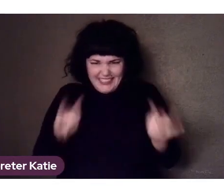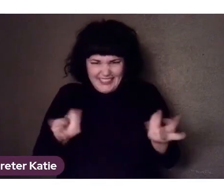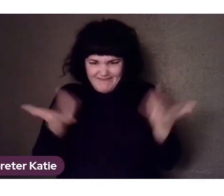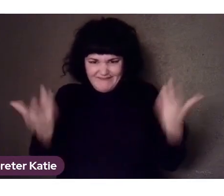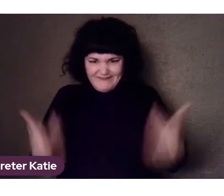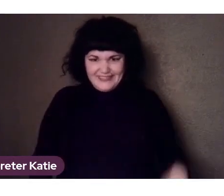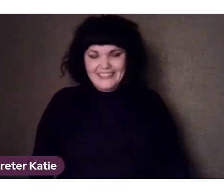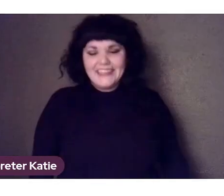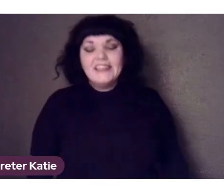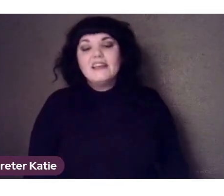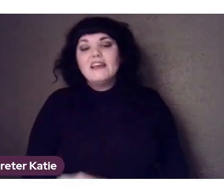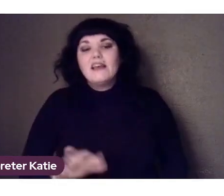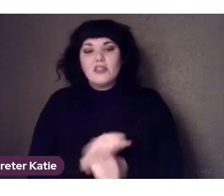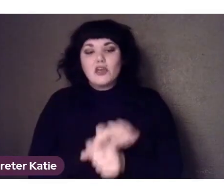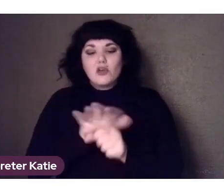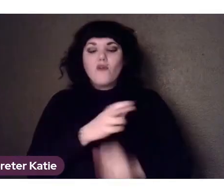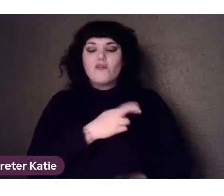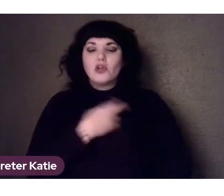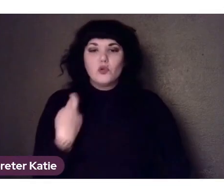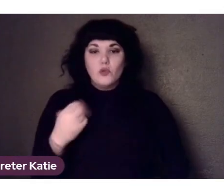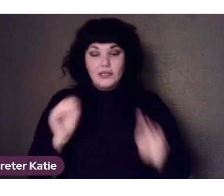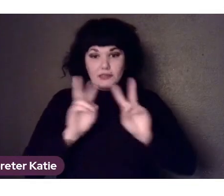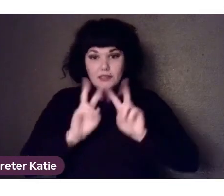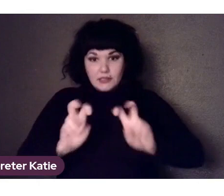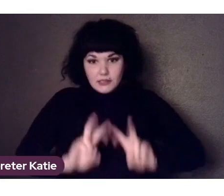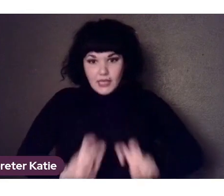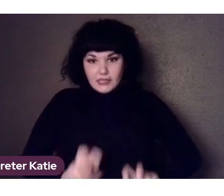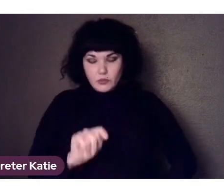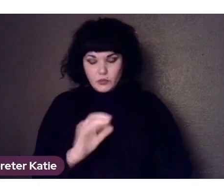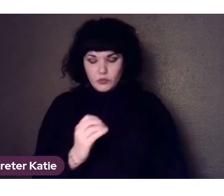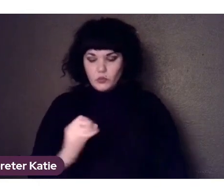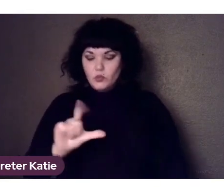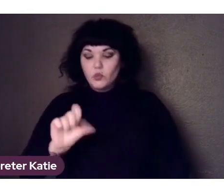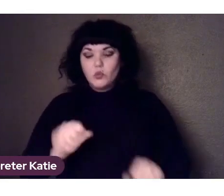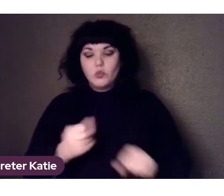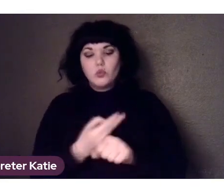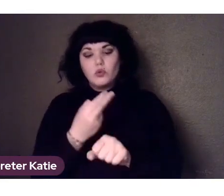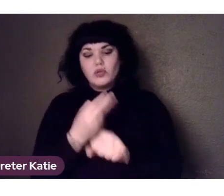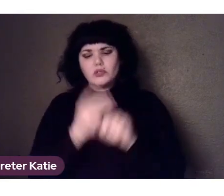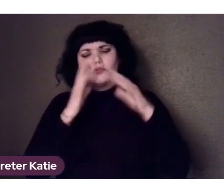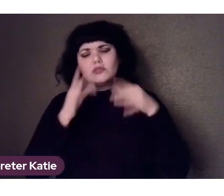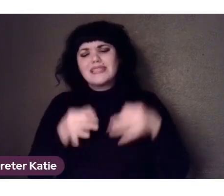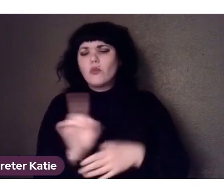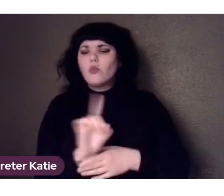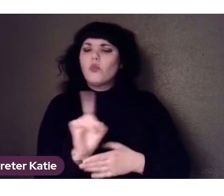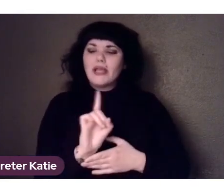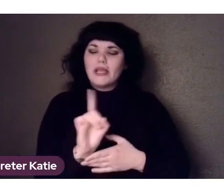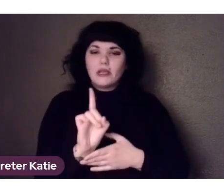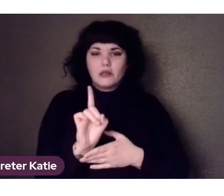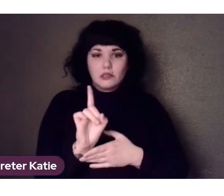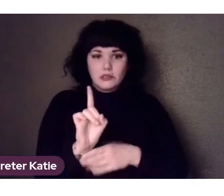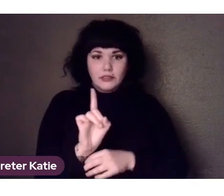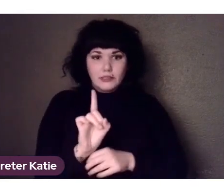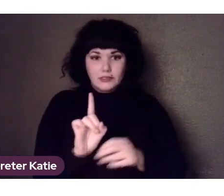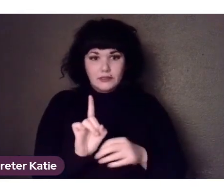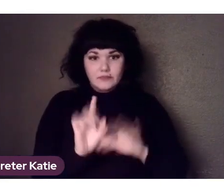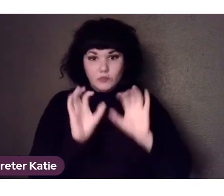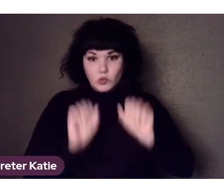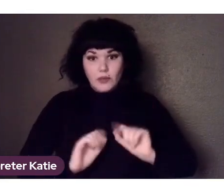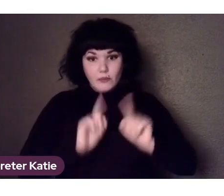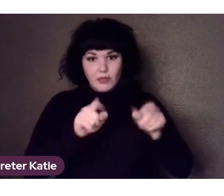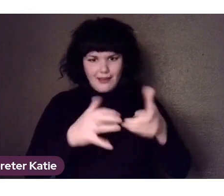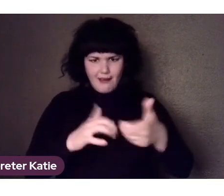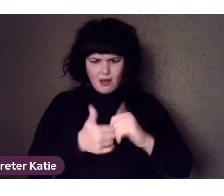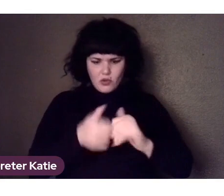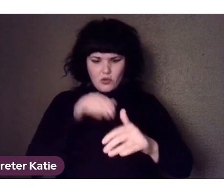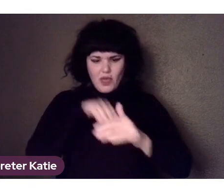of a COVID risk assessment tool that you can use to determine where you can be and how you can access community